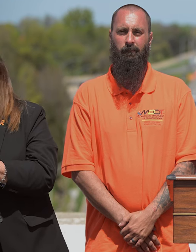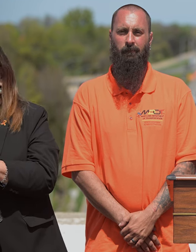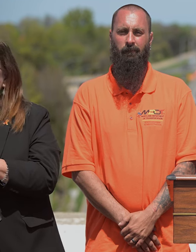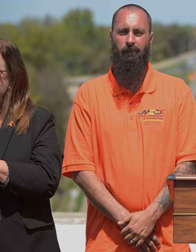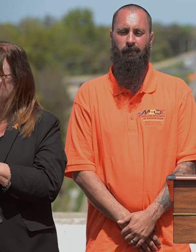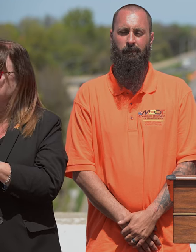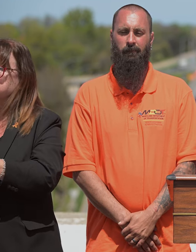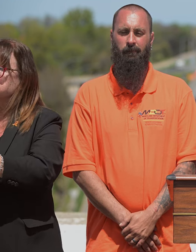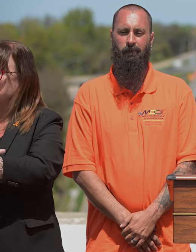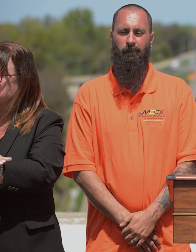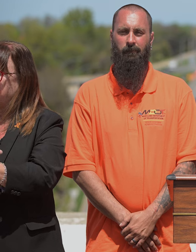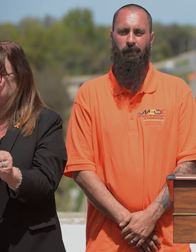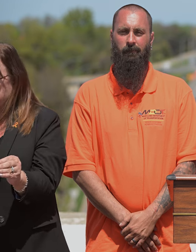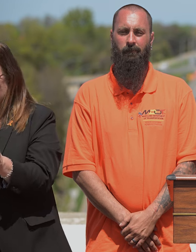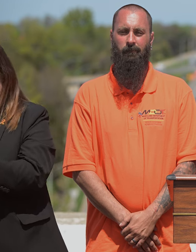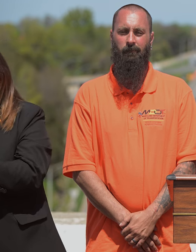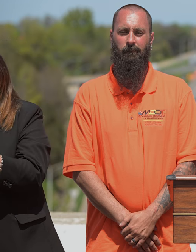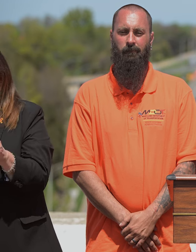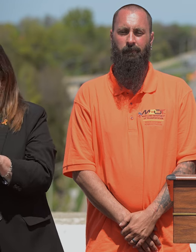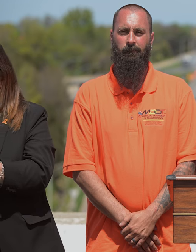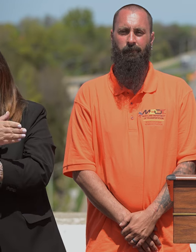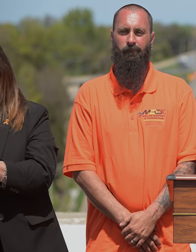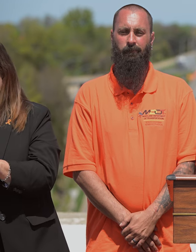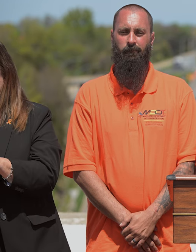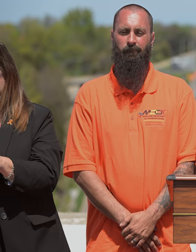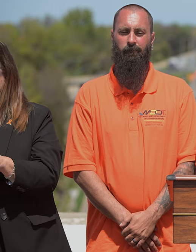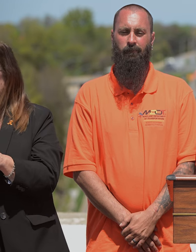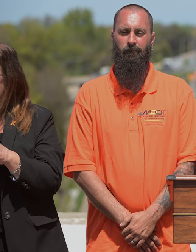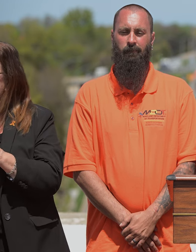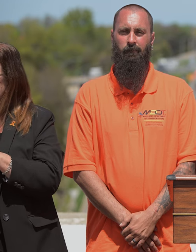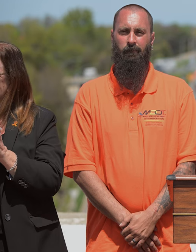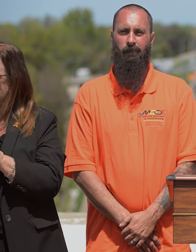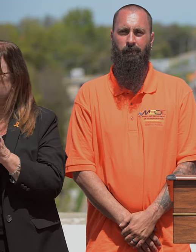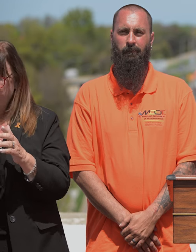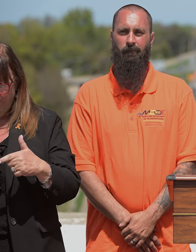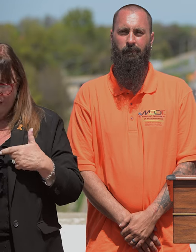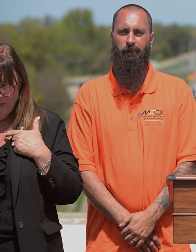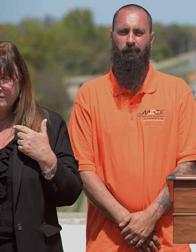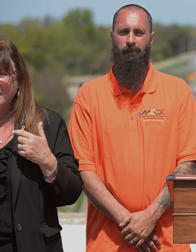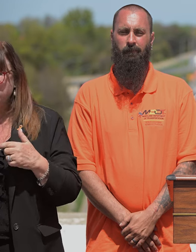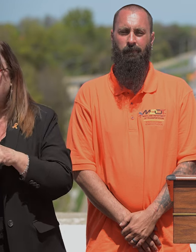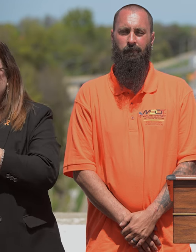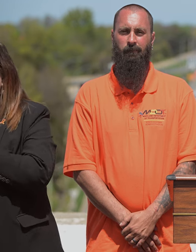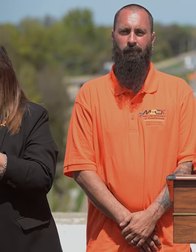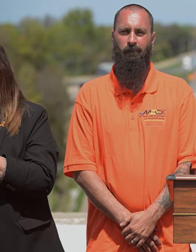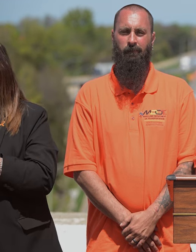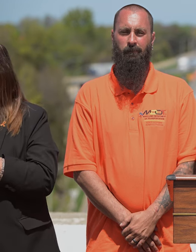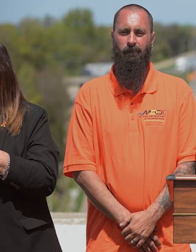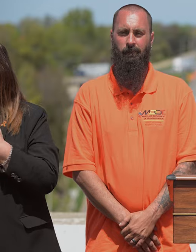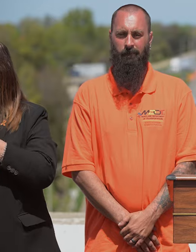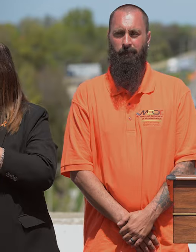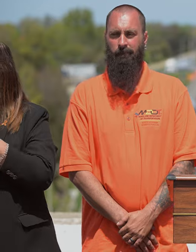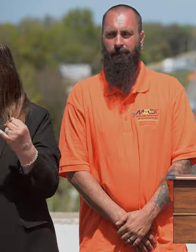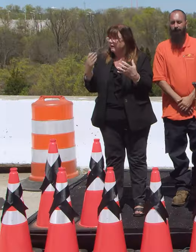one, slow down and move over. It's the law. And it's my life and my crew members' life on the line. Thank